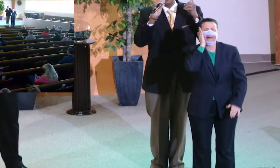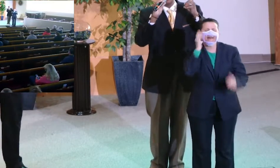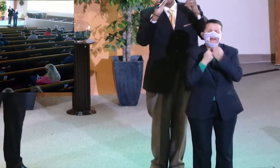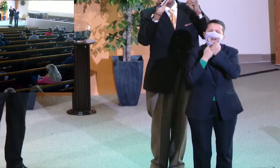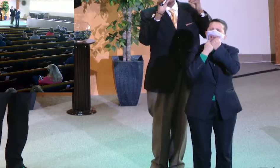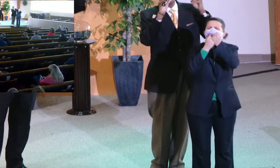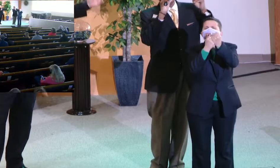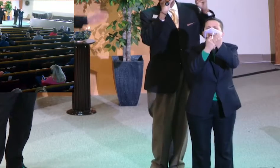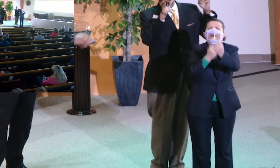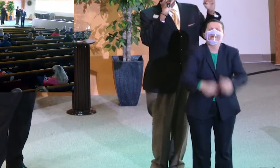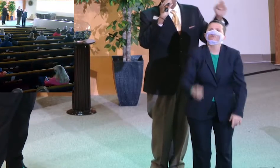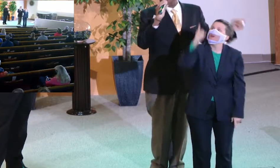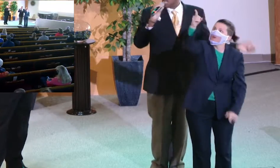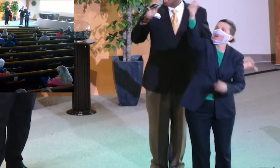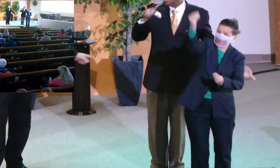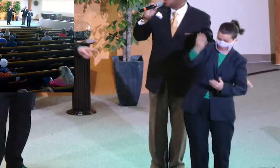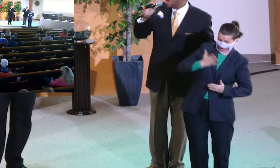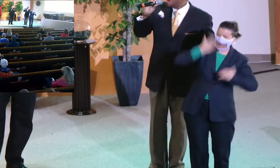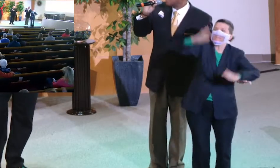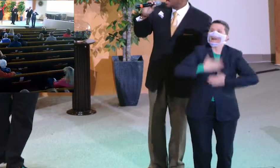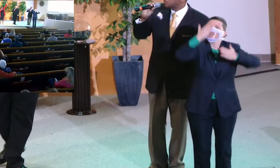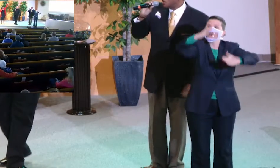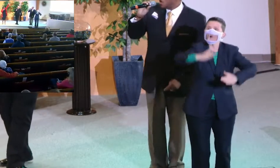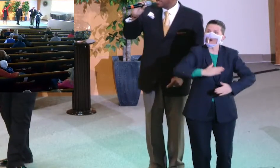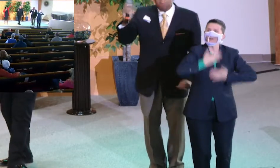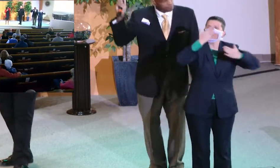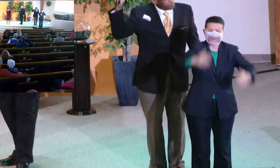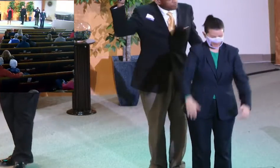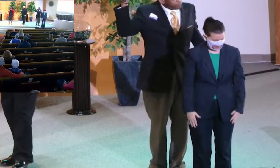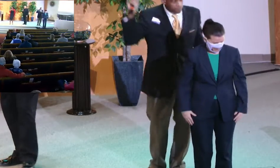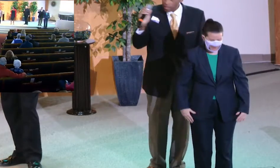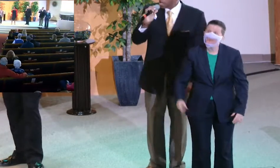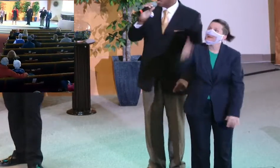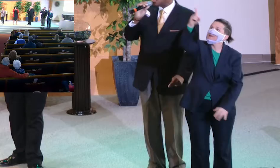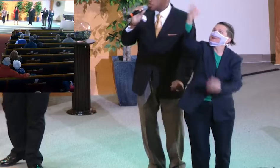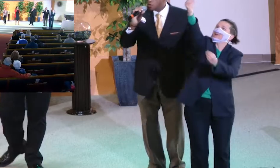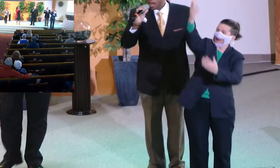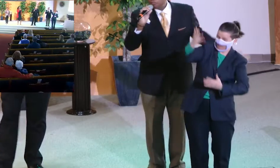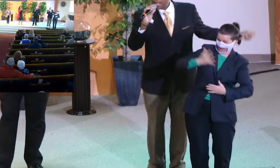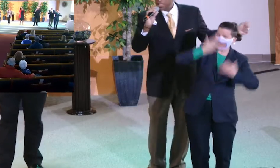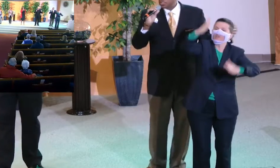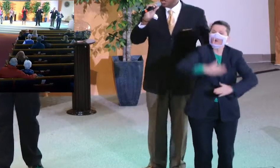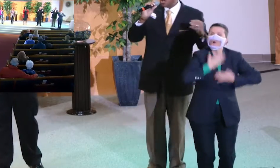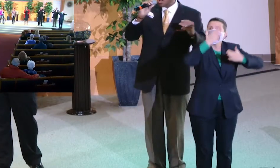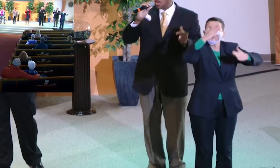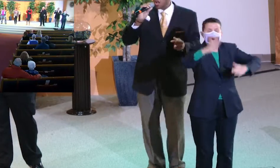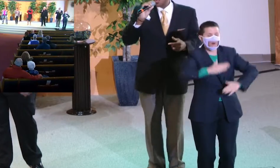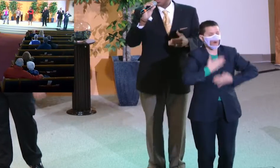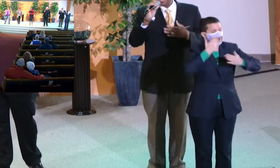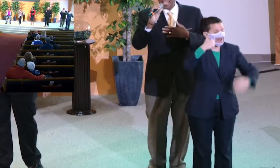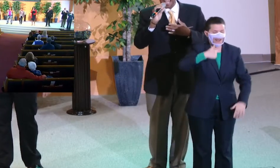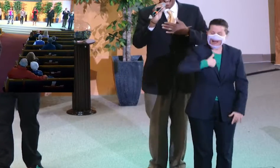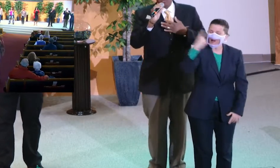my head. You are my joy, you are my